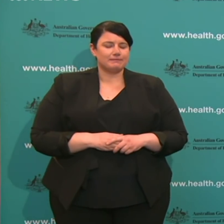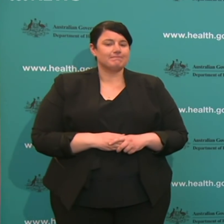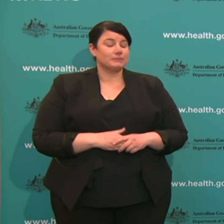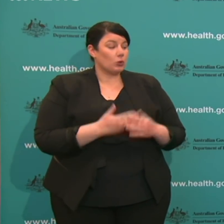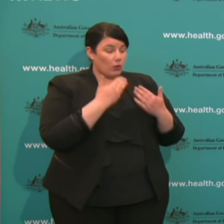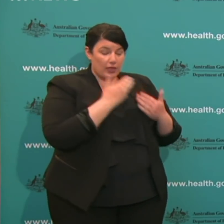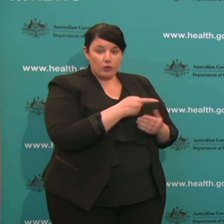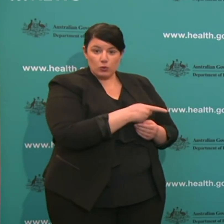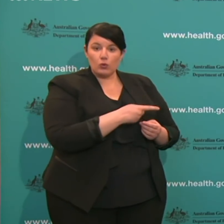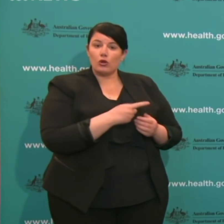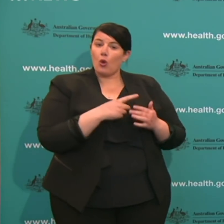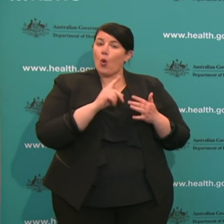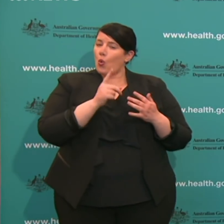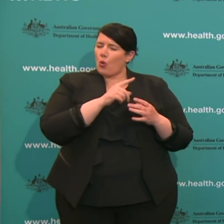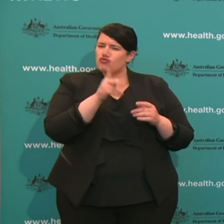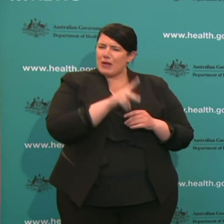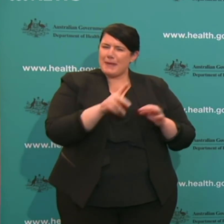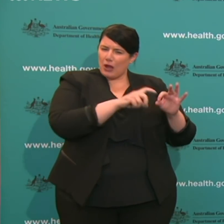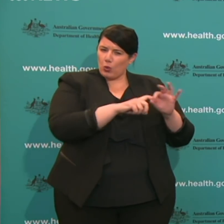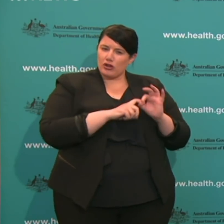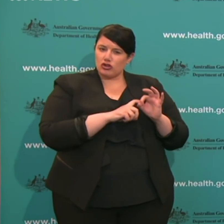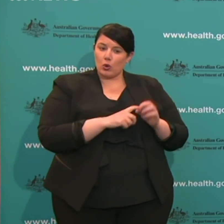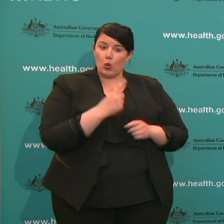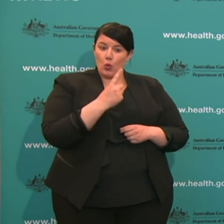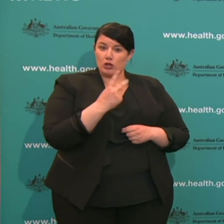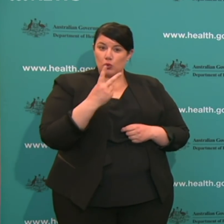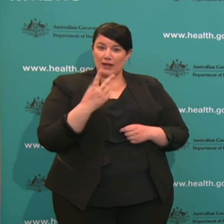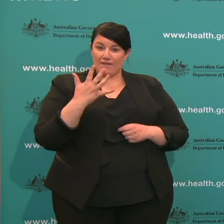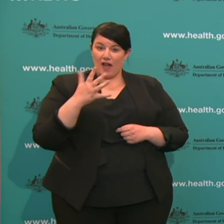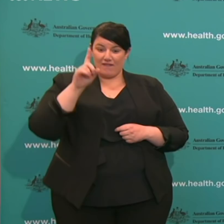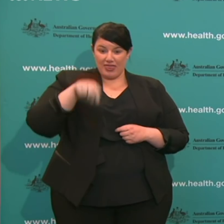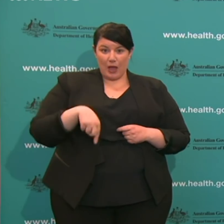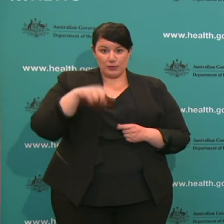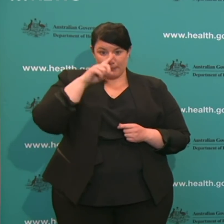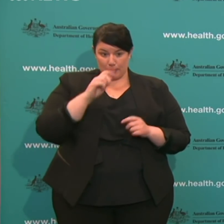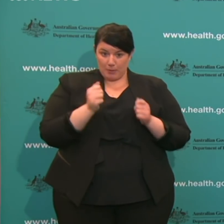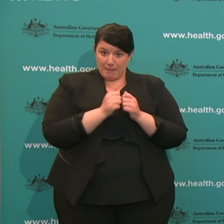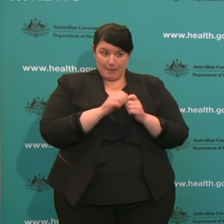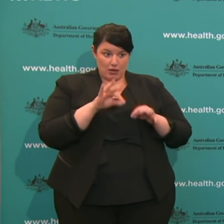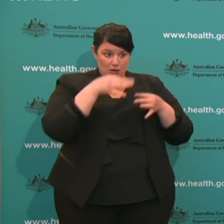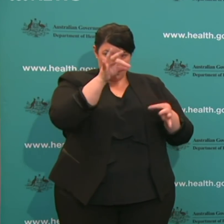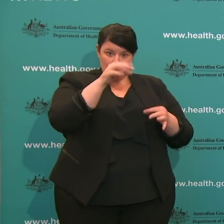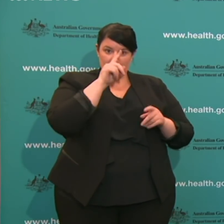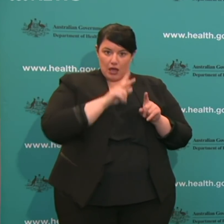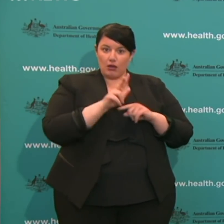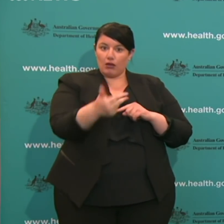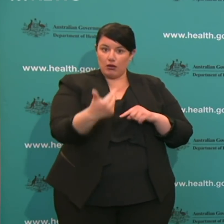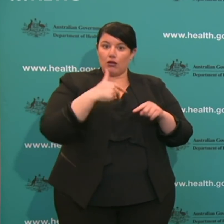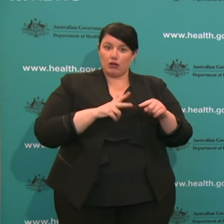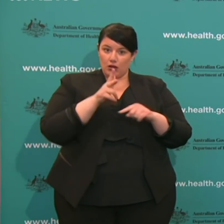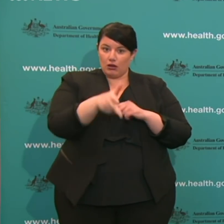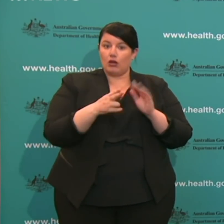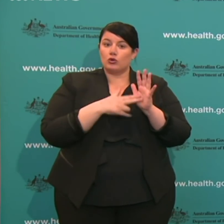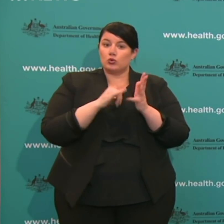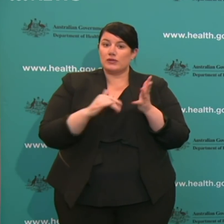is, given the 125,000 permits have been issued across the border towns on New South